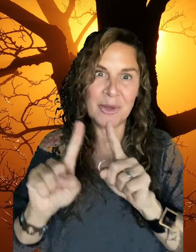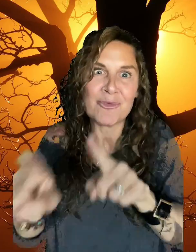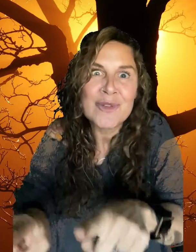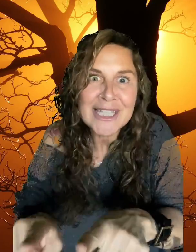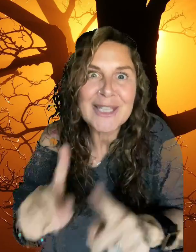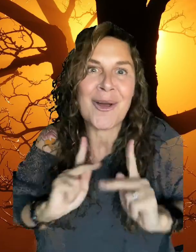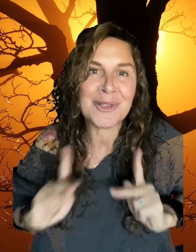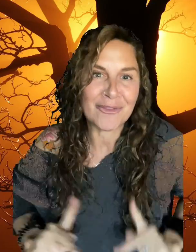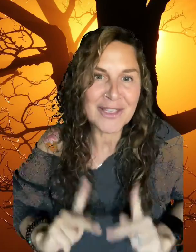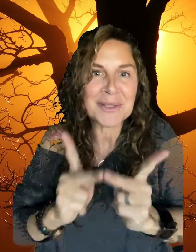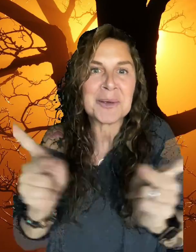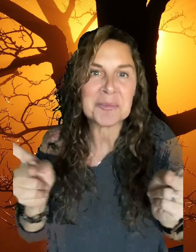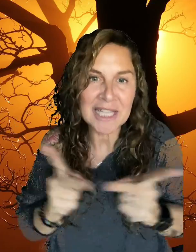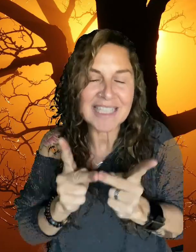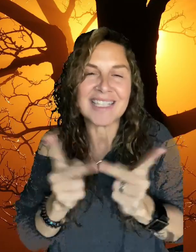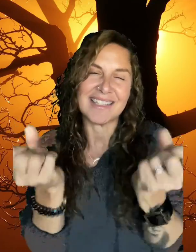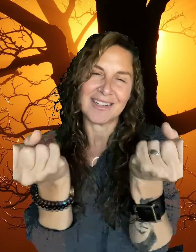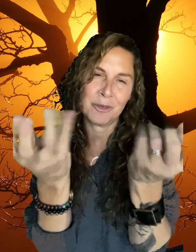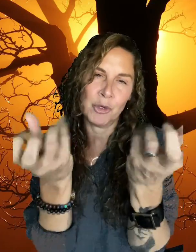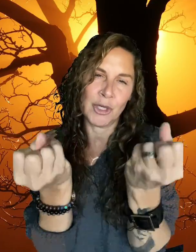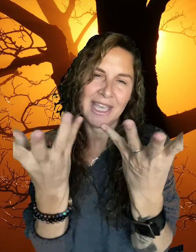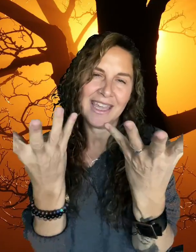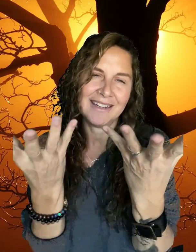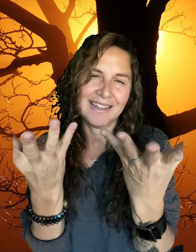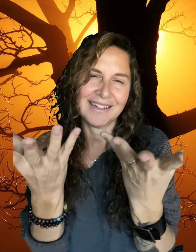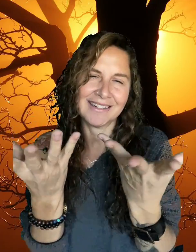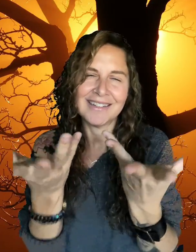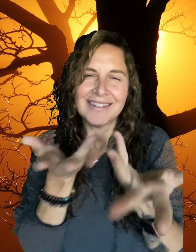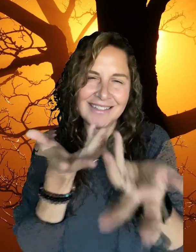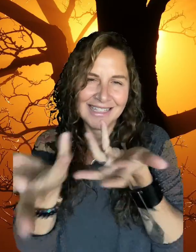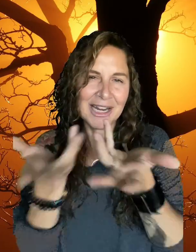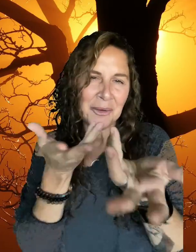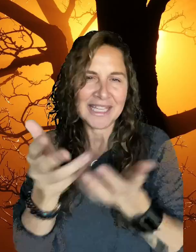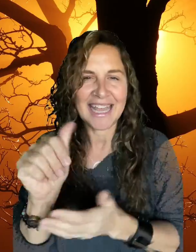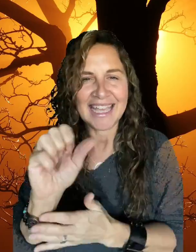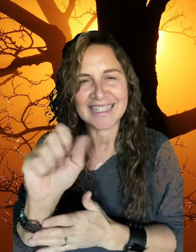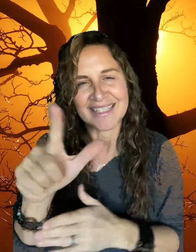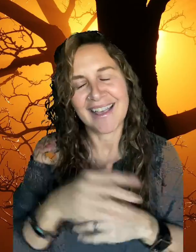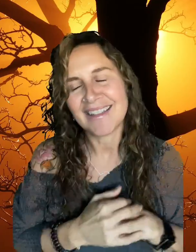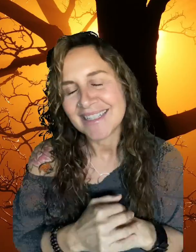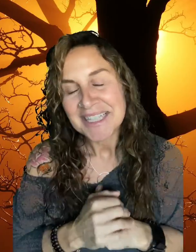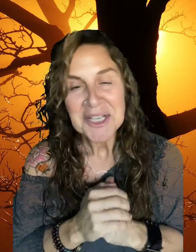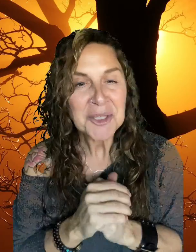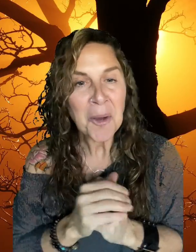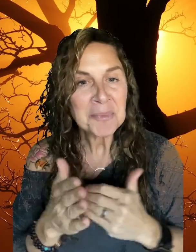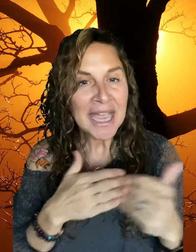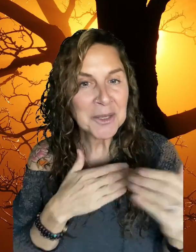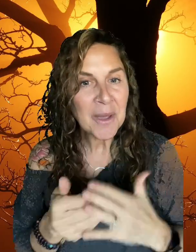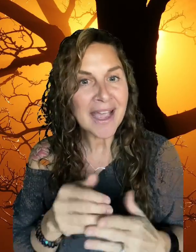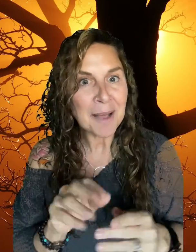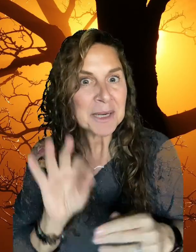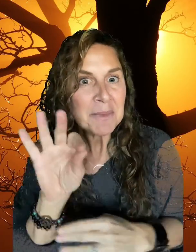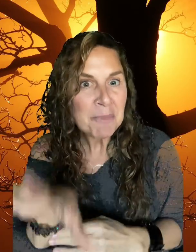really go to physical places and communicate in ASL. So anyway, I'm going to be posting